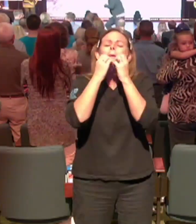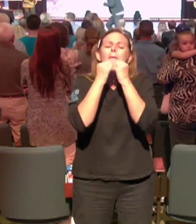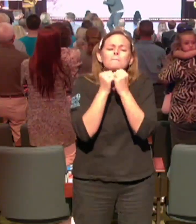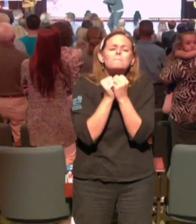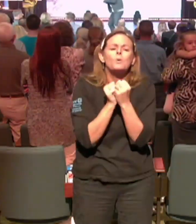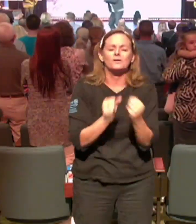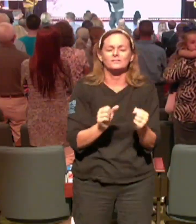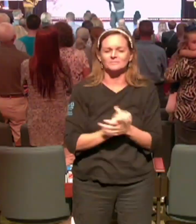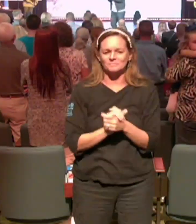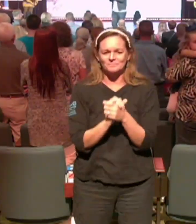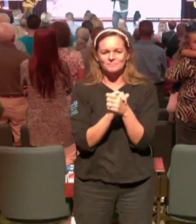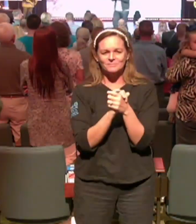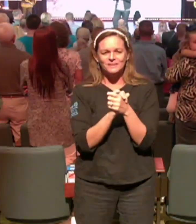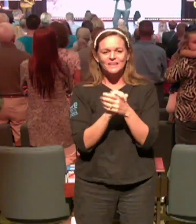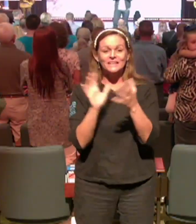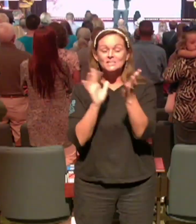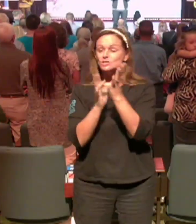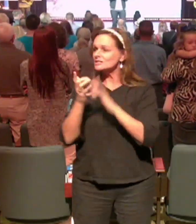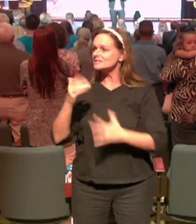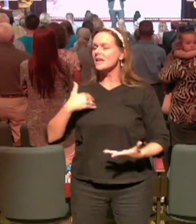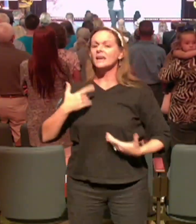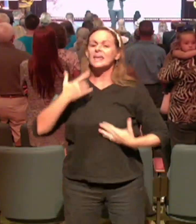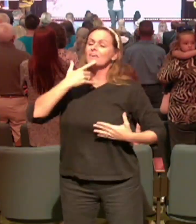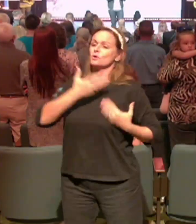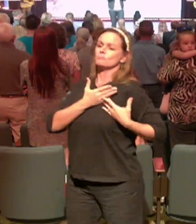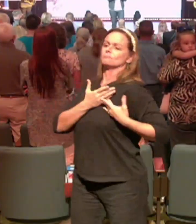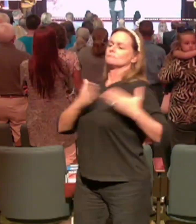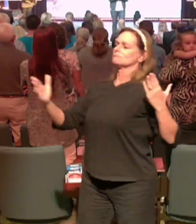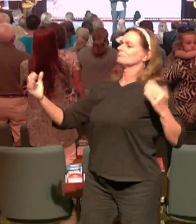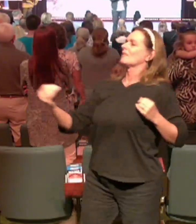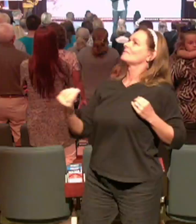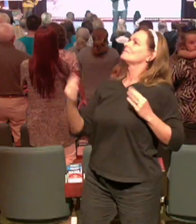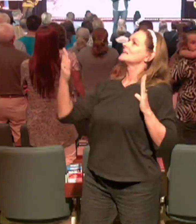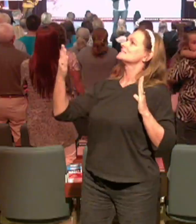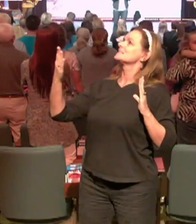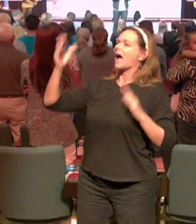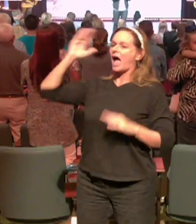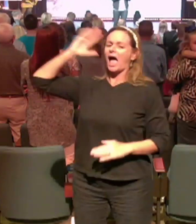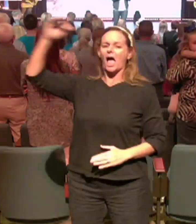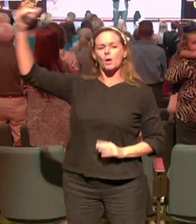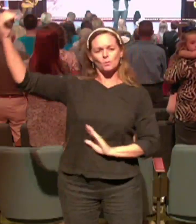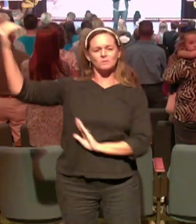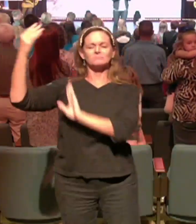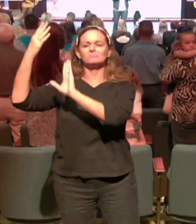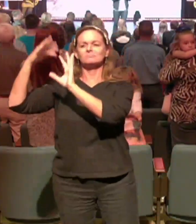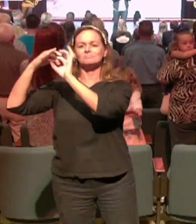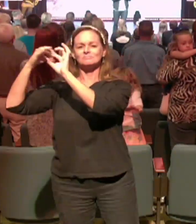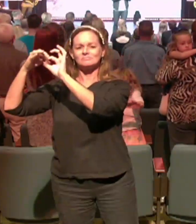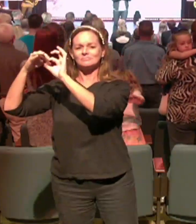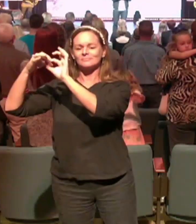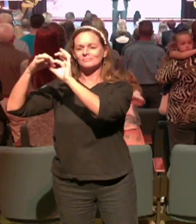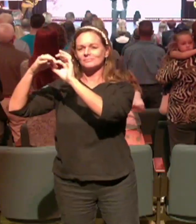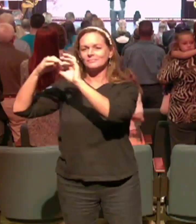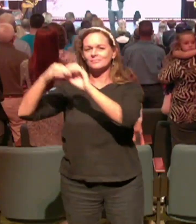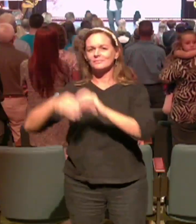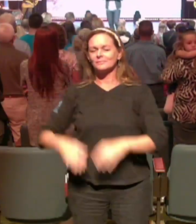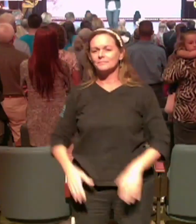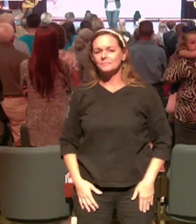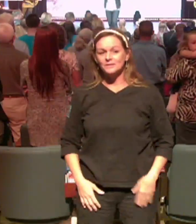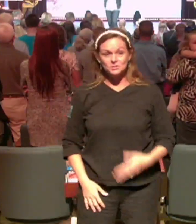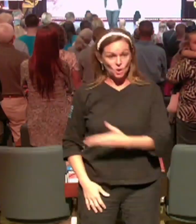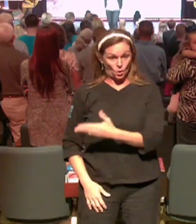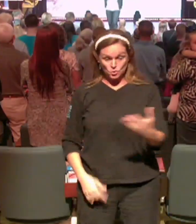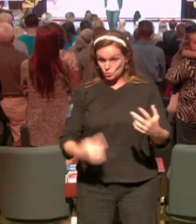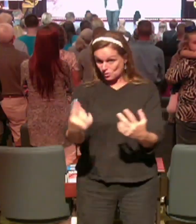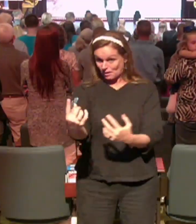Jesus was the one who said, if you confess me before man, I will confess you before my Father. How beautiful is that? So you're right by